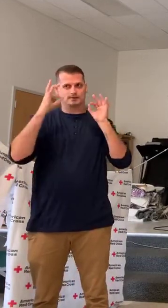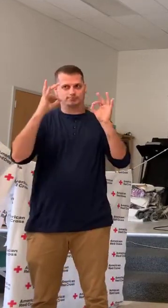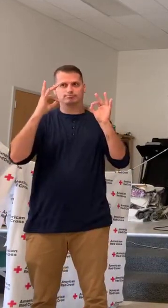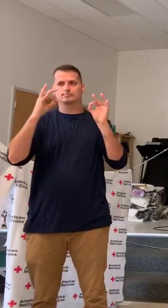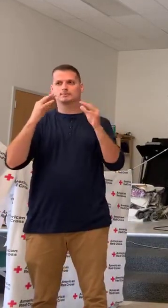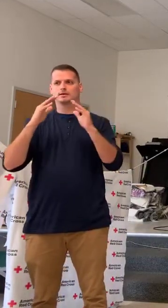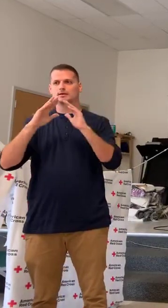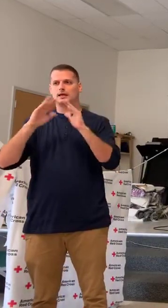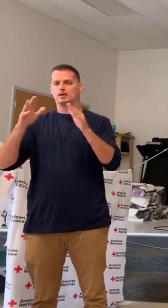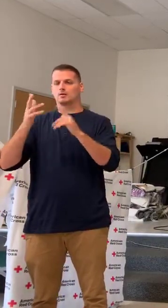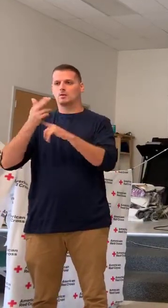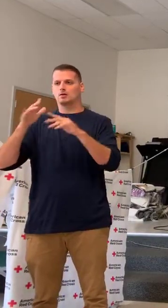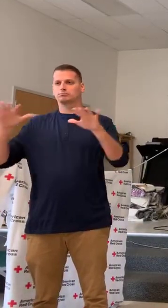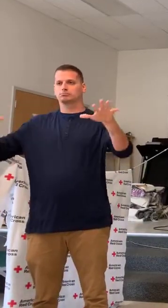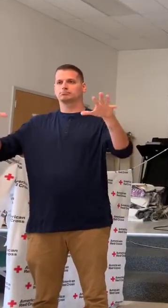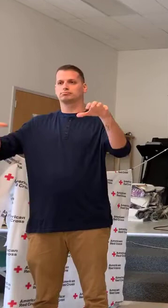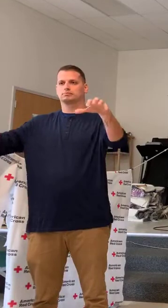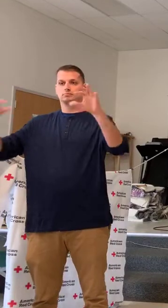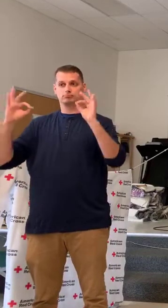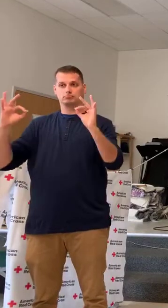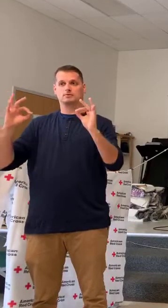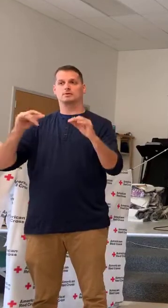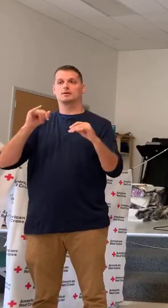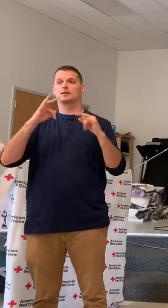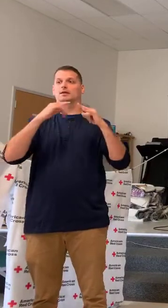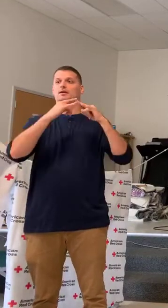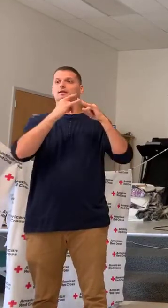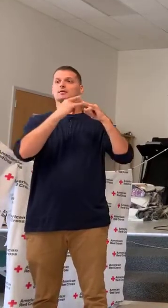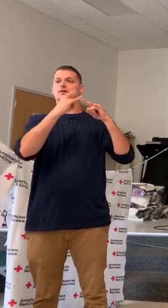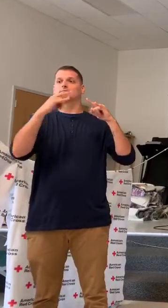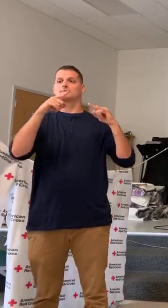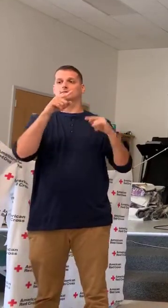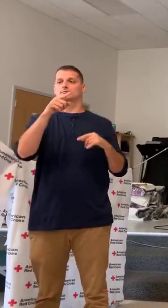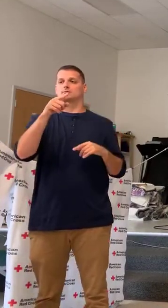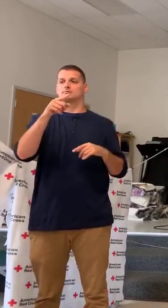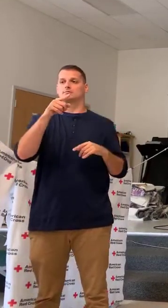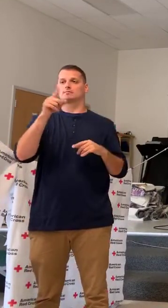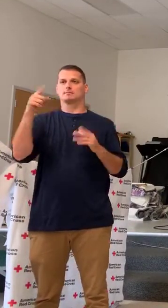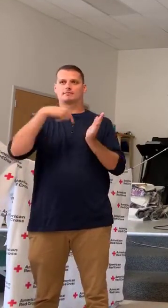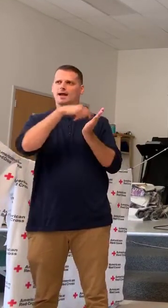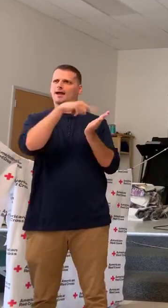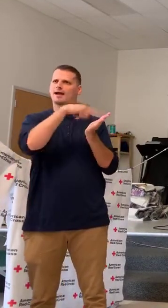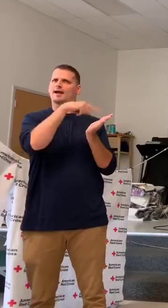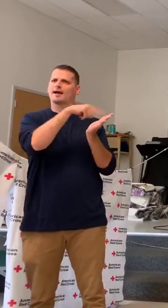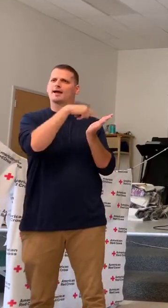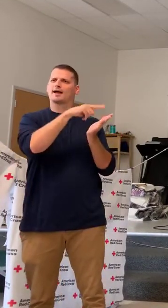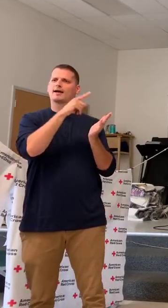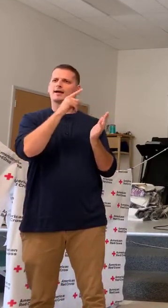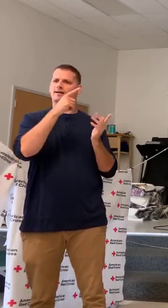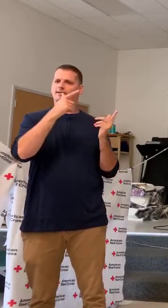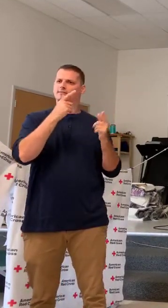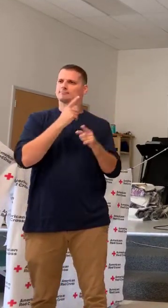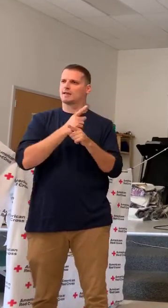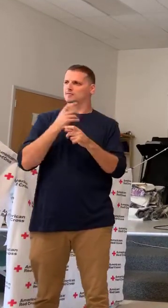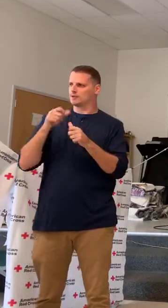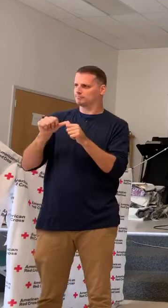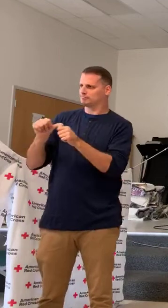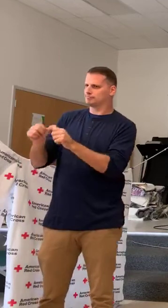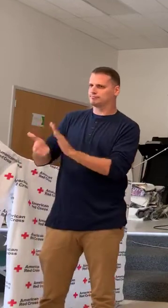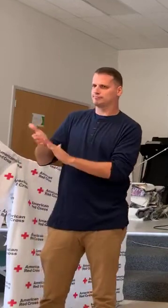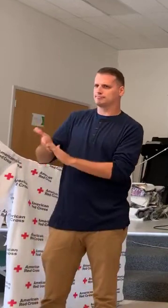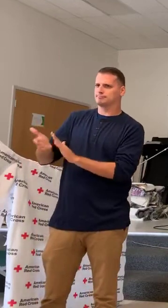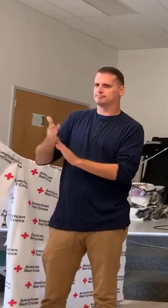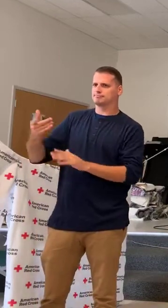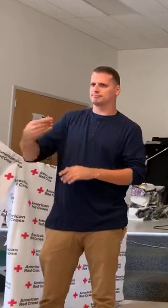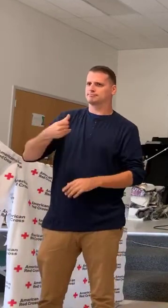turning, it gets, you know, their stakeholders back in the game of where they need to be with full capacity. She did say they're waiving every kind of fee possible. If